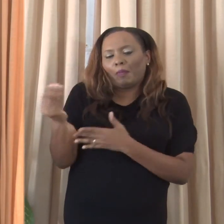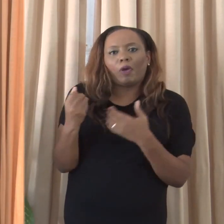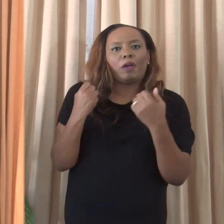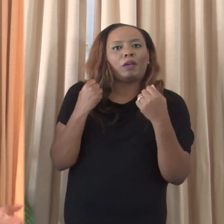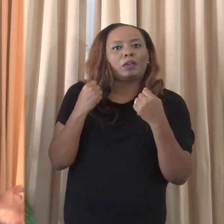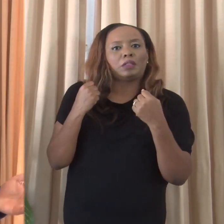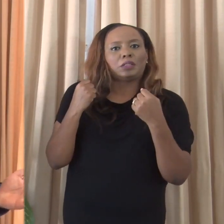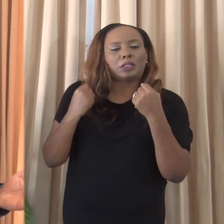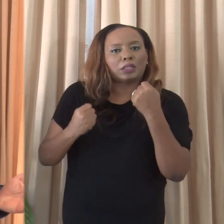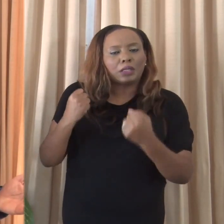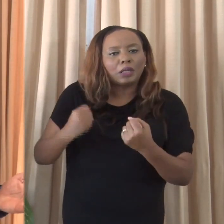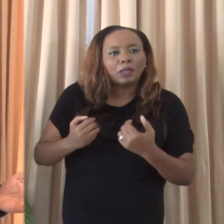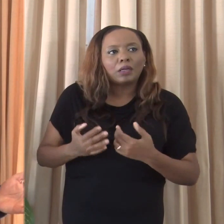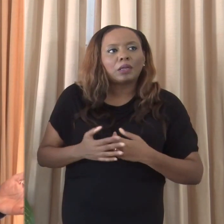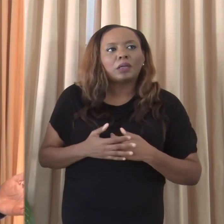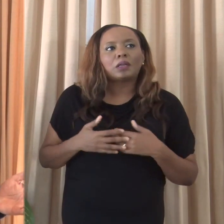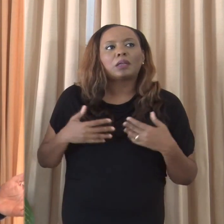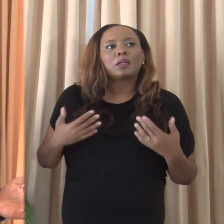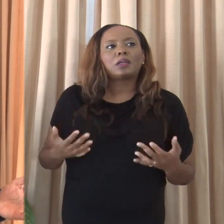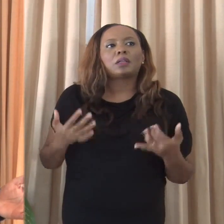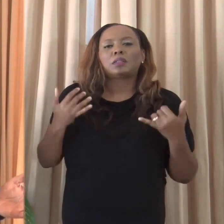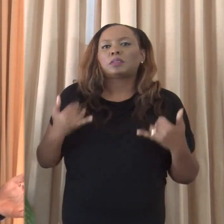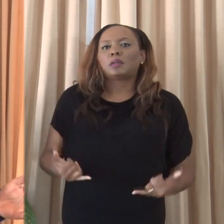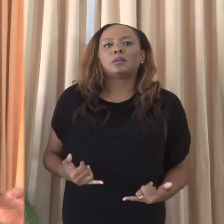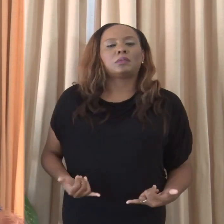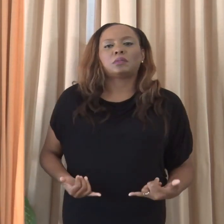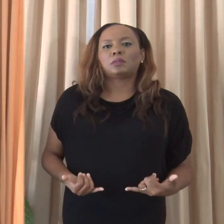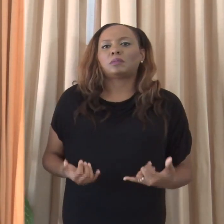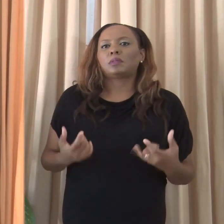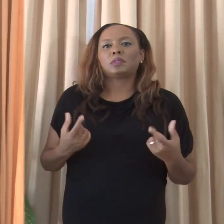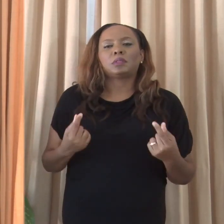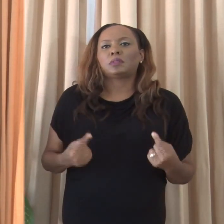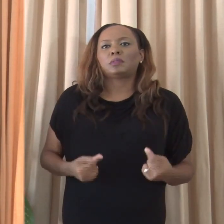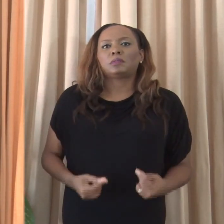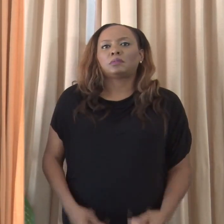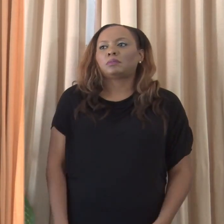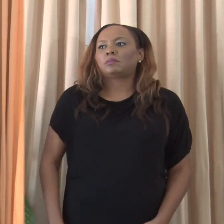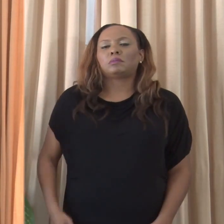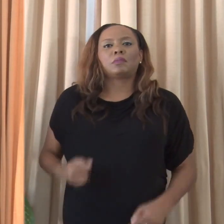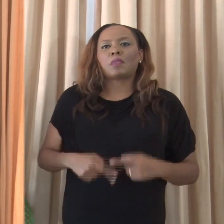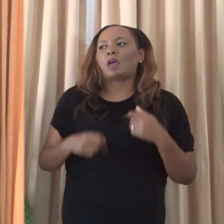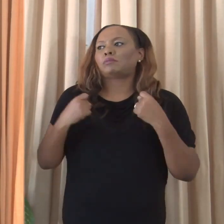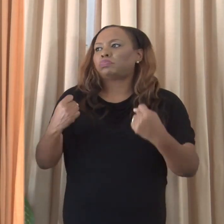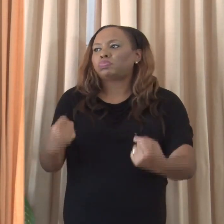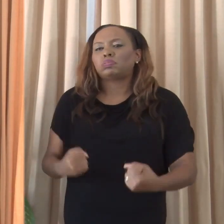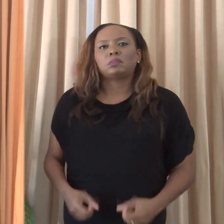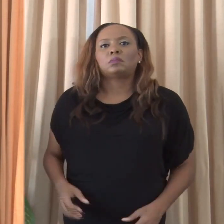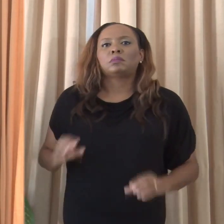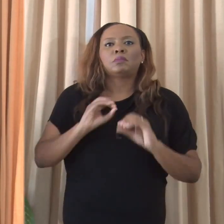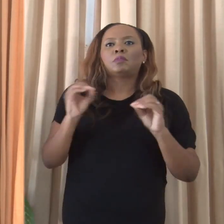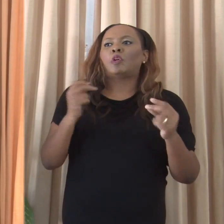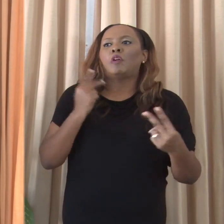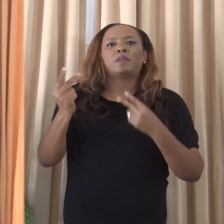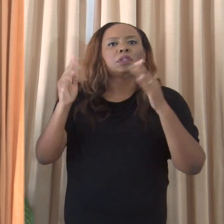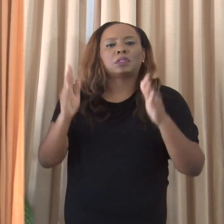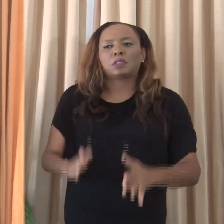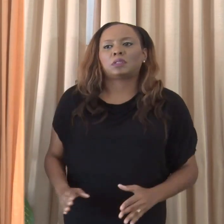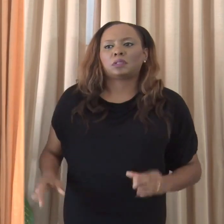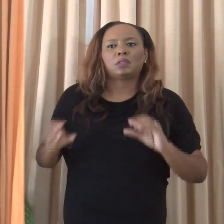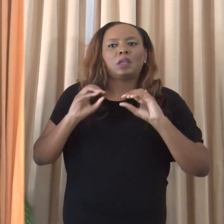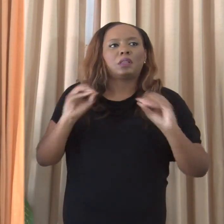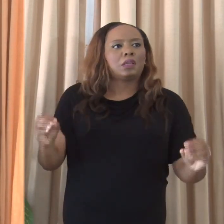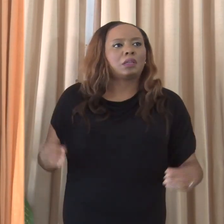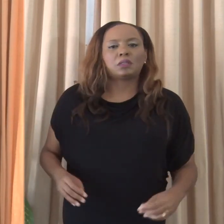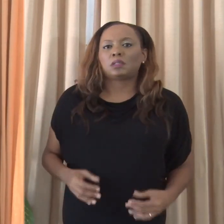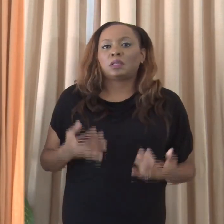that will in all likelihood be underutilized, if utilized at all, during the course of the next couple of months. That loan